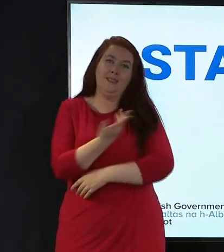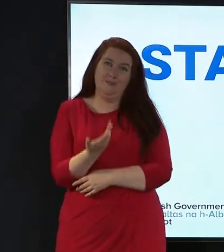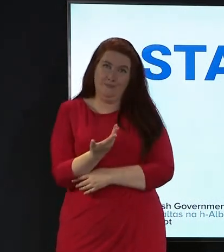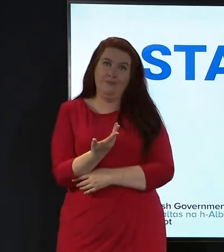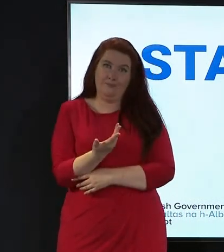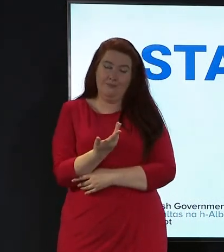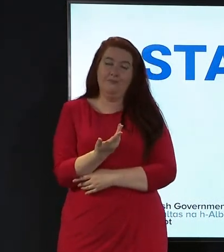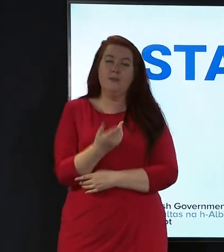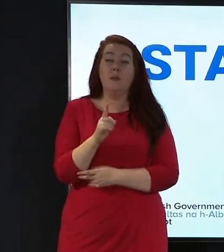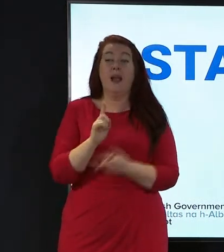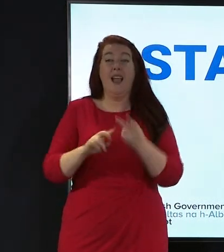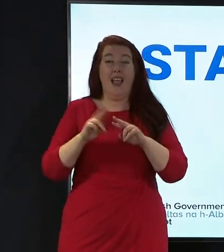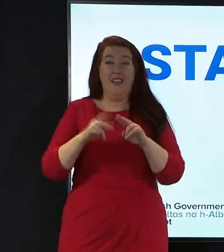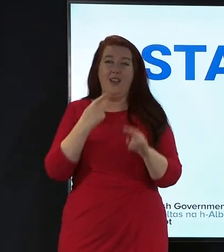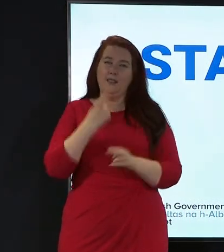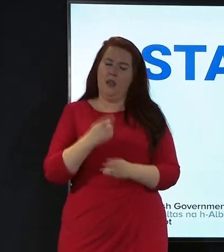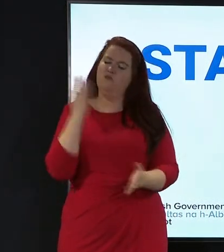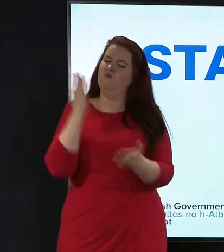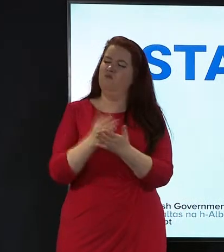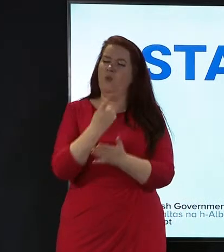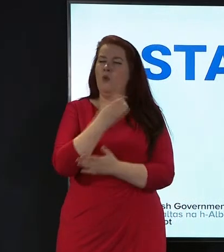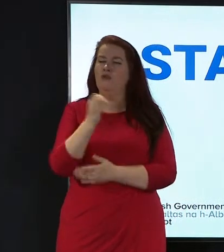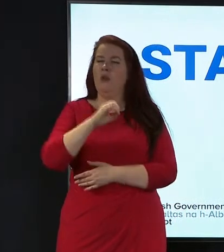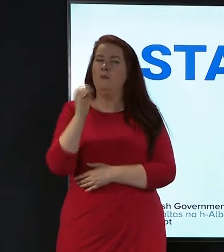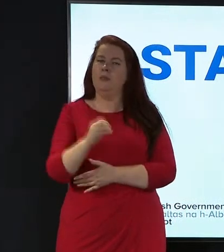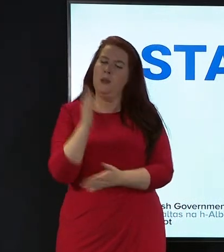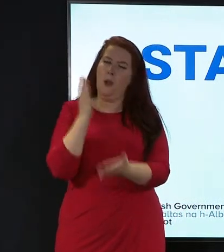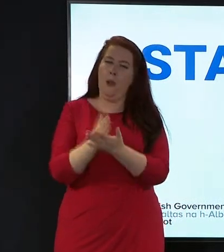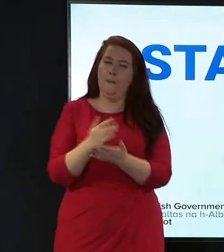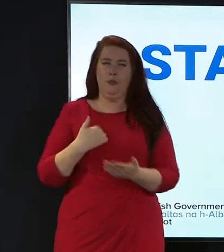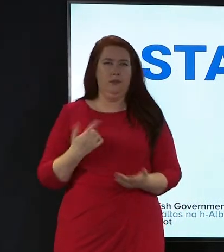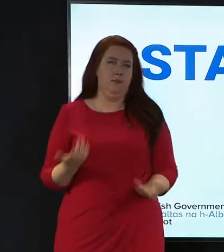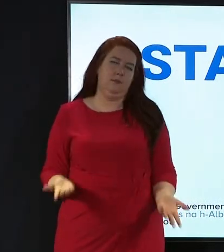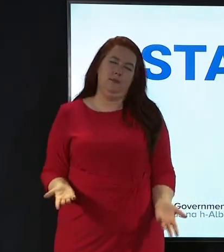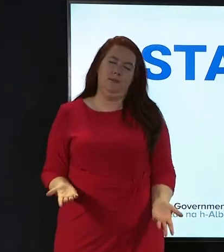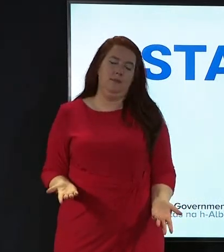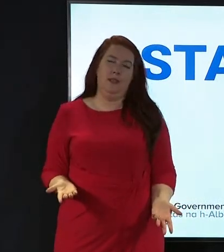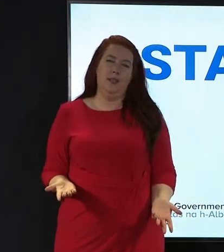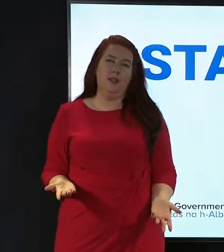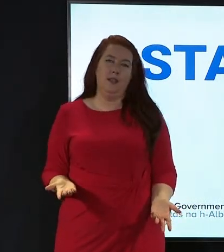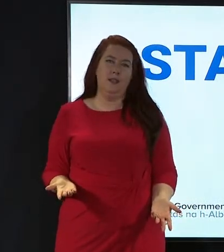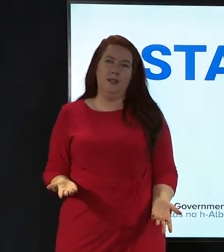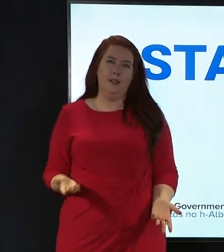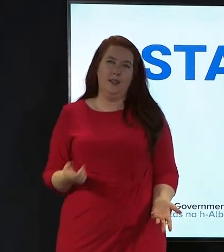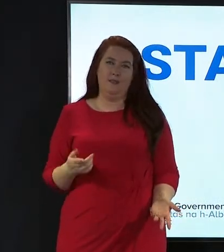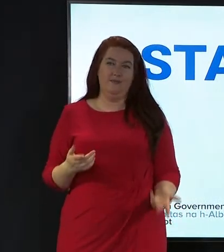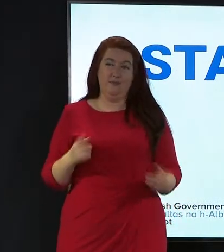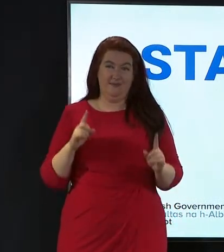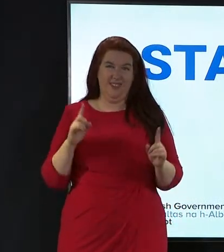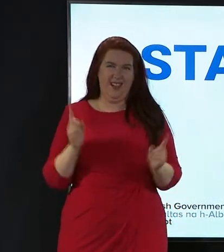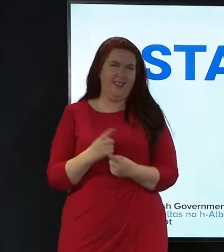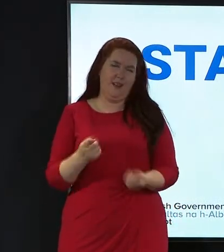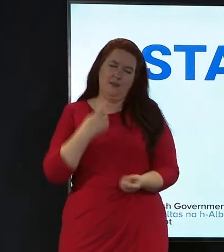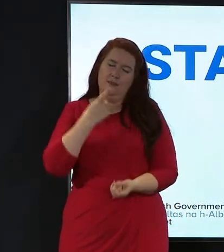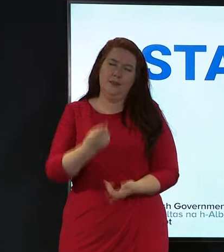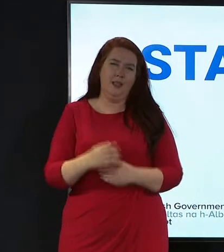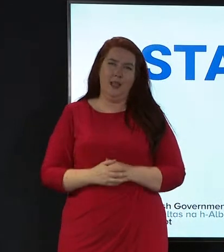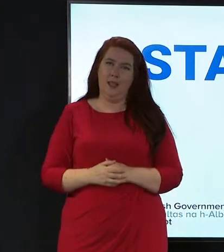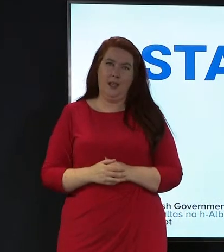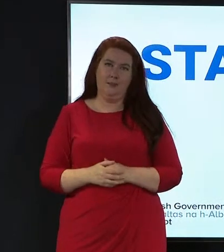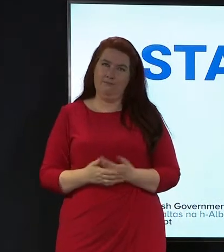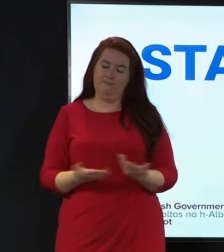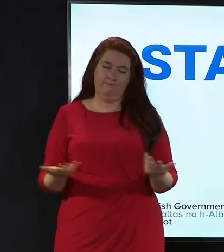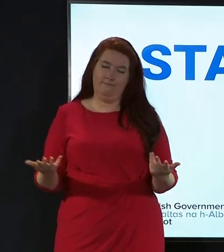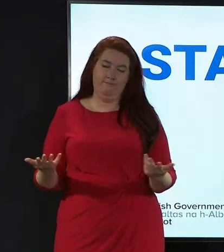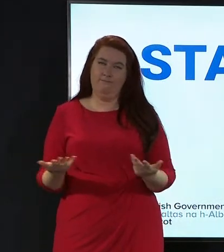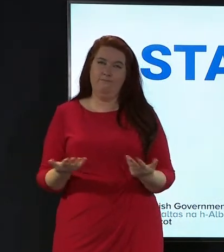pretend that I could say that with 100% certainty, I wouldn't be being straight with you or with anybody else who was watching.